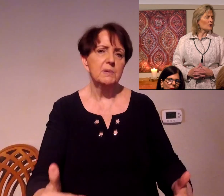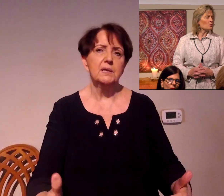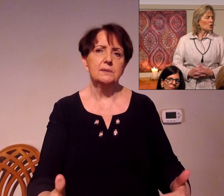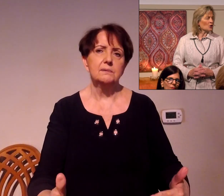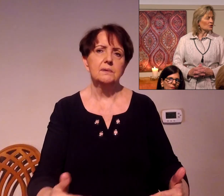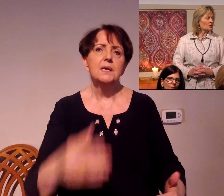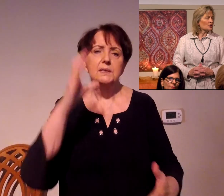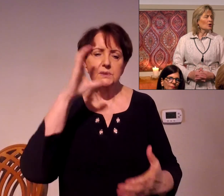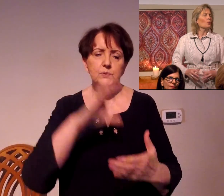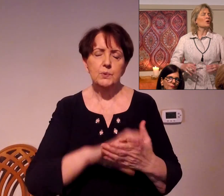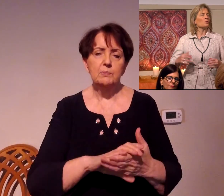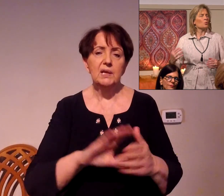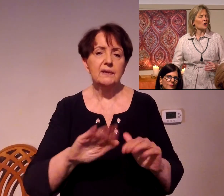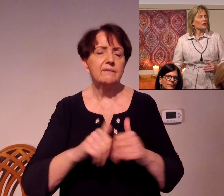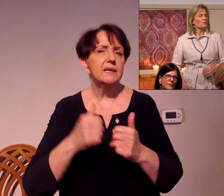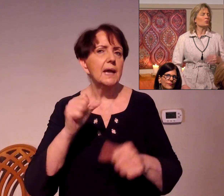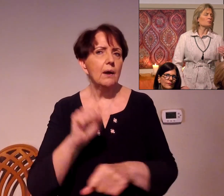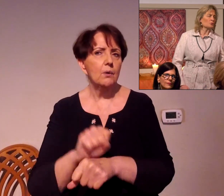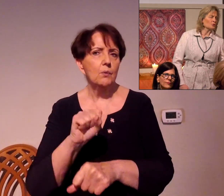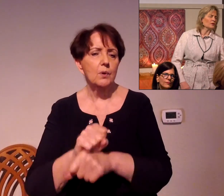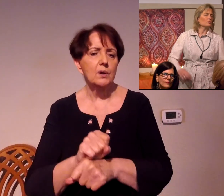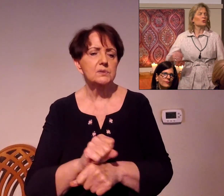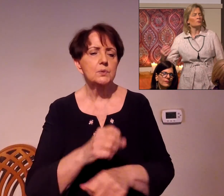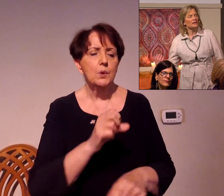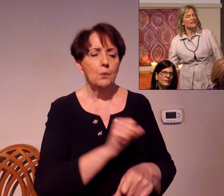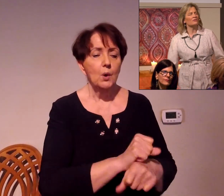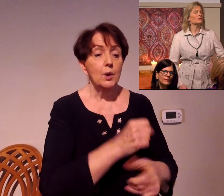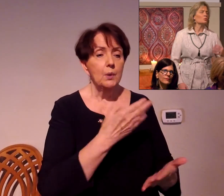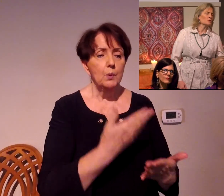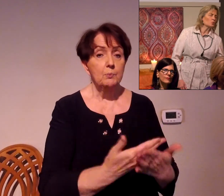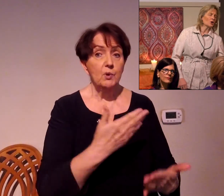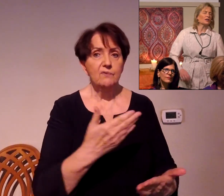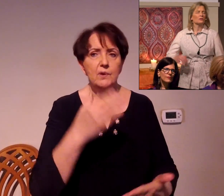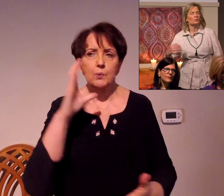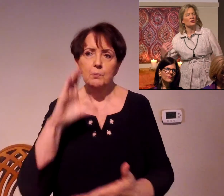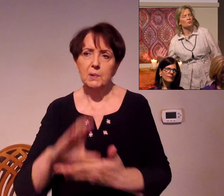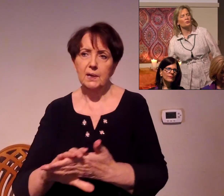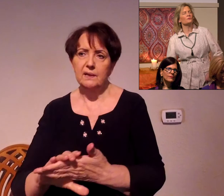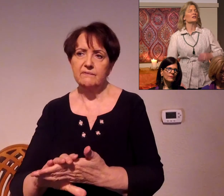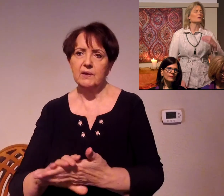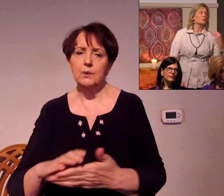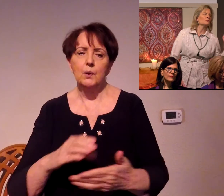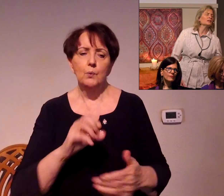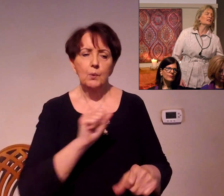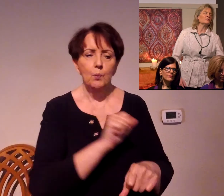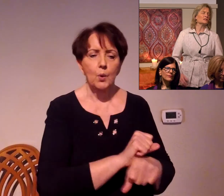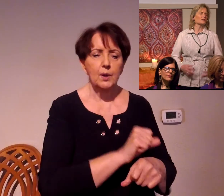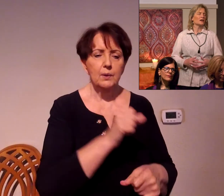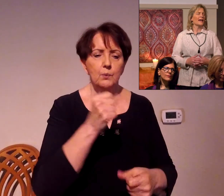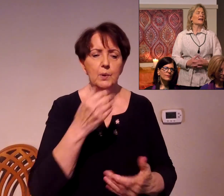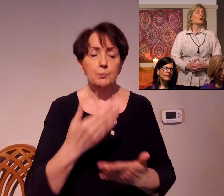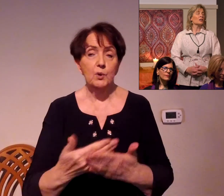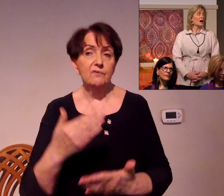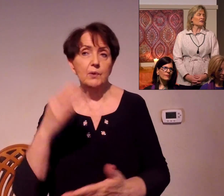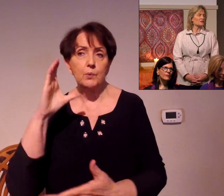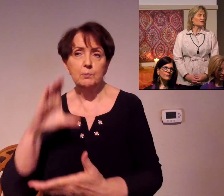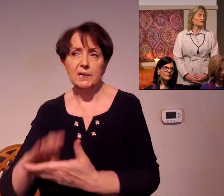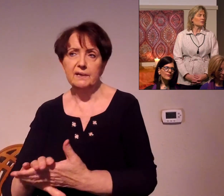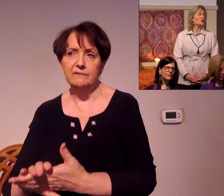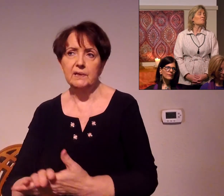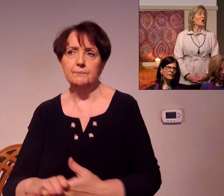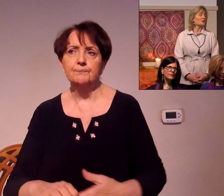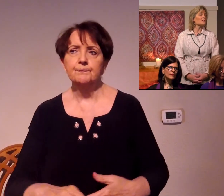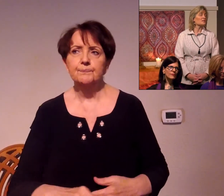is how it works, we work it, we prove it, we believe it, we work it, we prove it, we believe it. And our